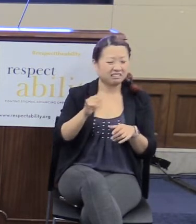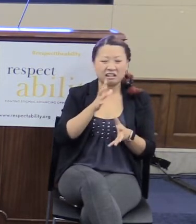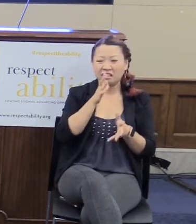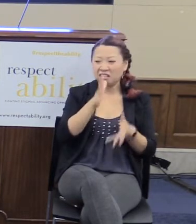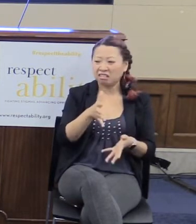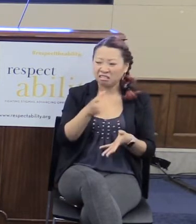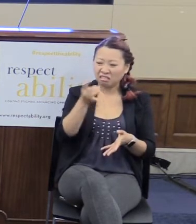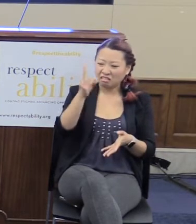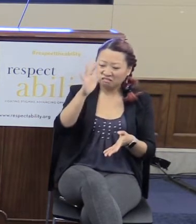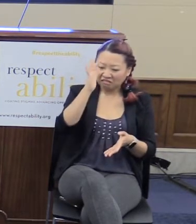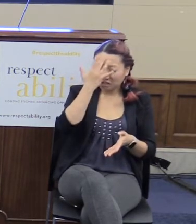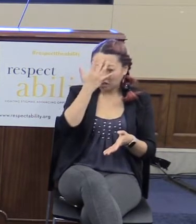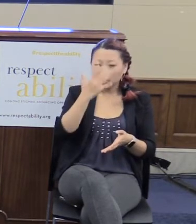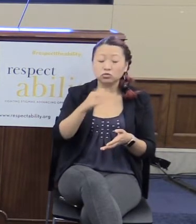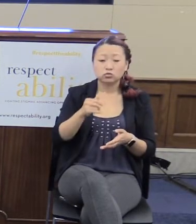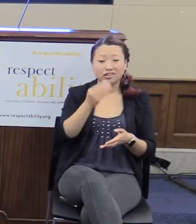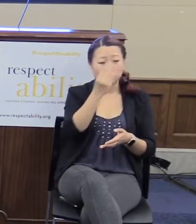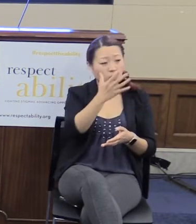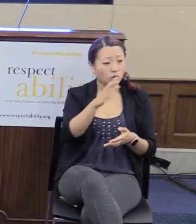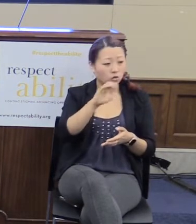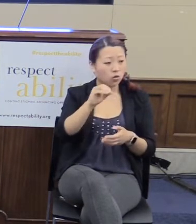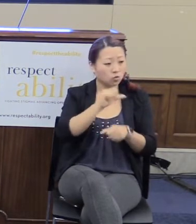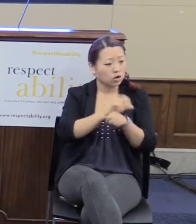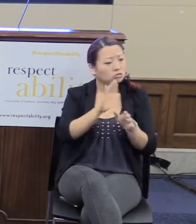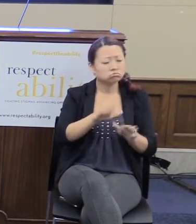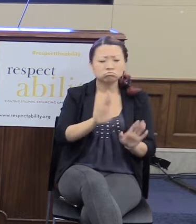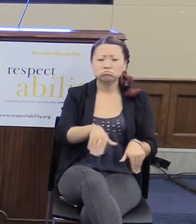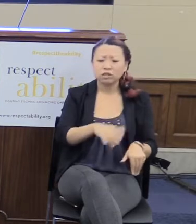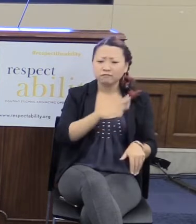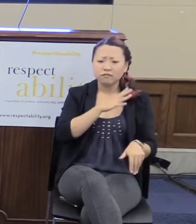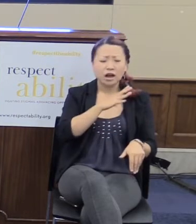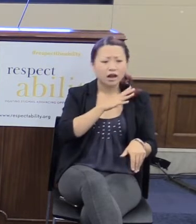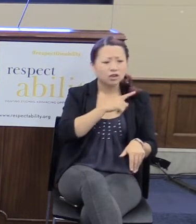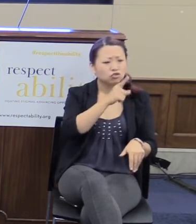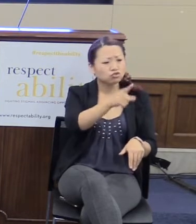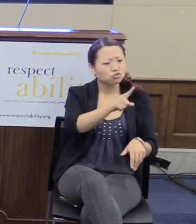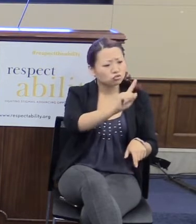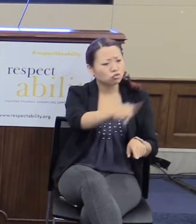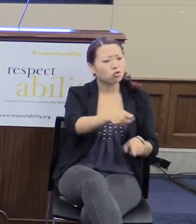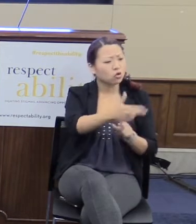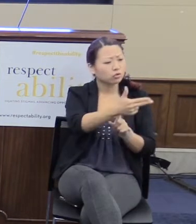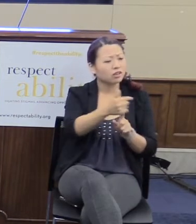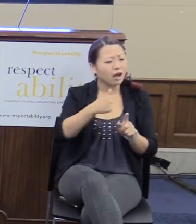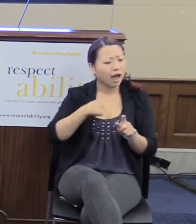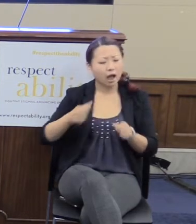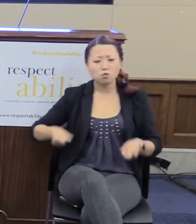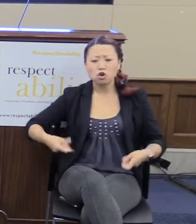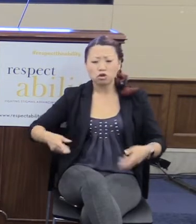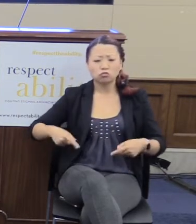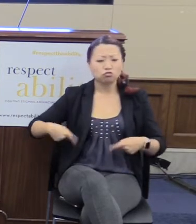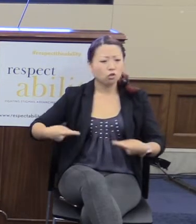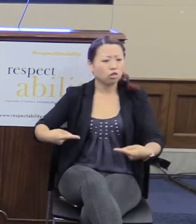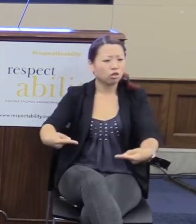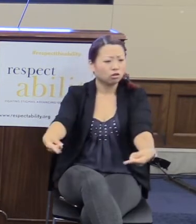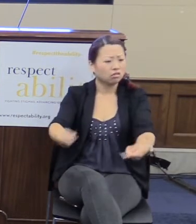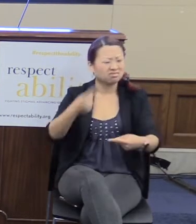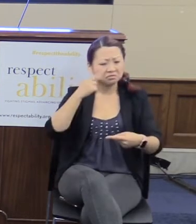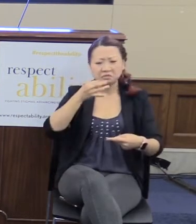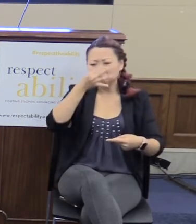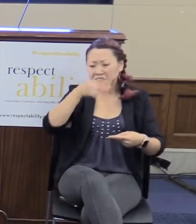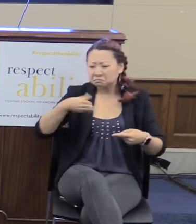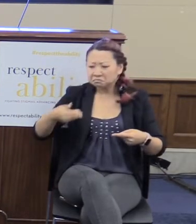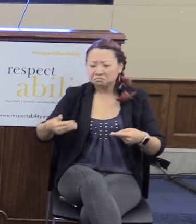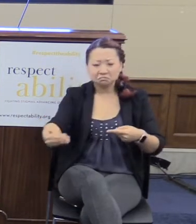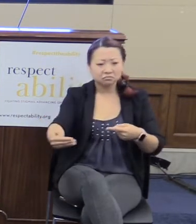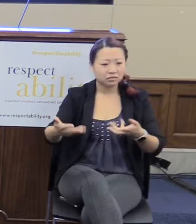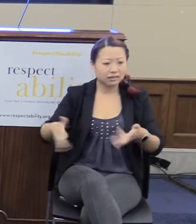the neck, right? So I told my coworker, don't worry, you go to your hotel. I'm going to roll to my hotel. It's only like a few blocks, so and